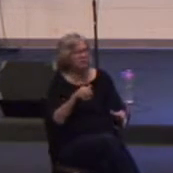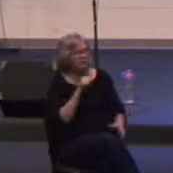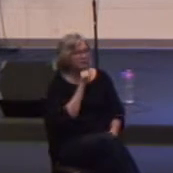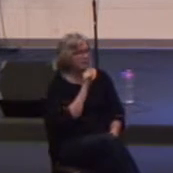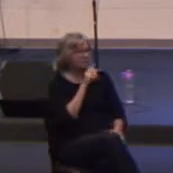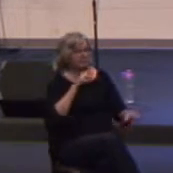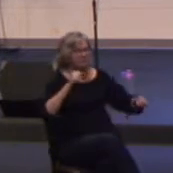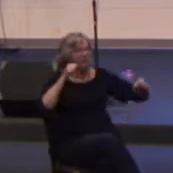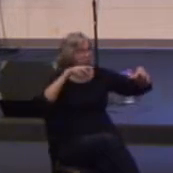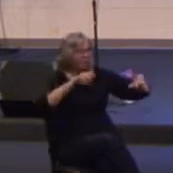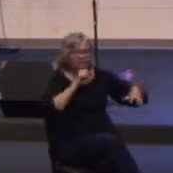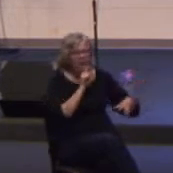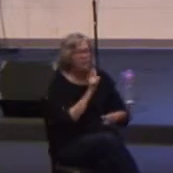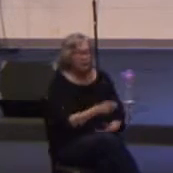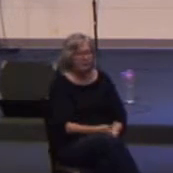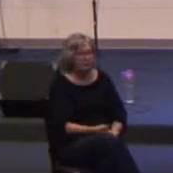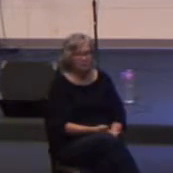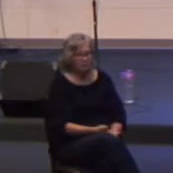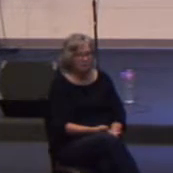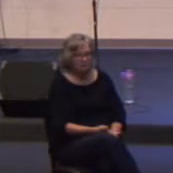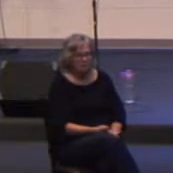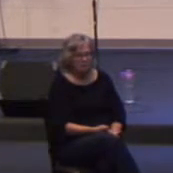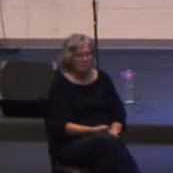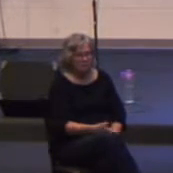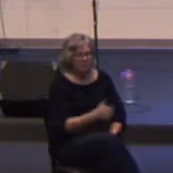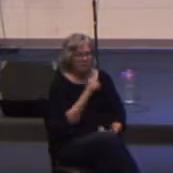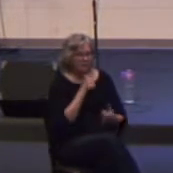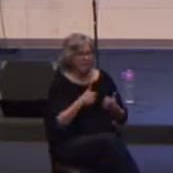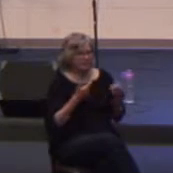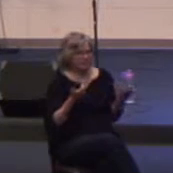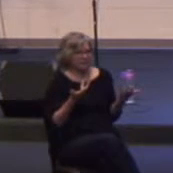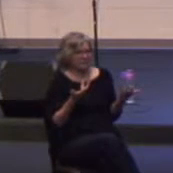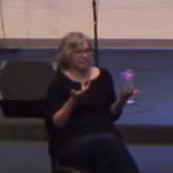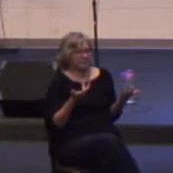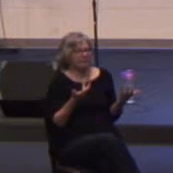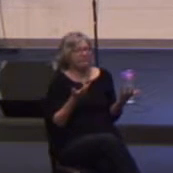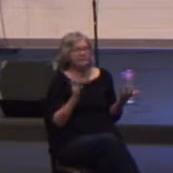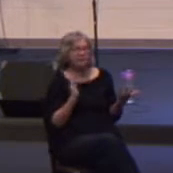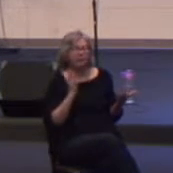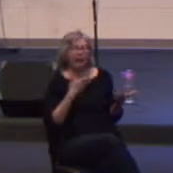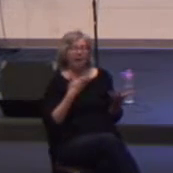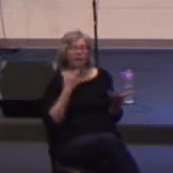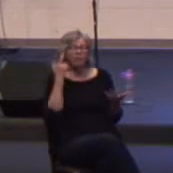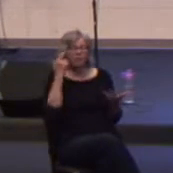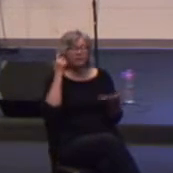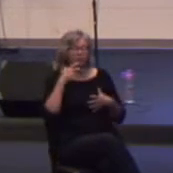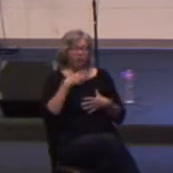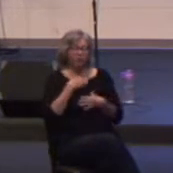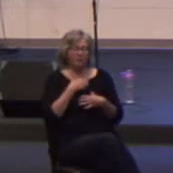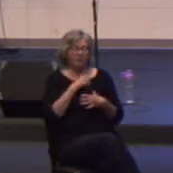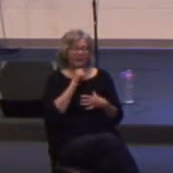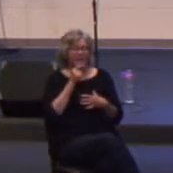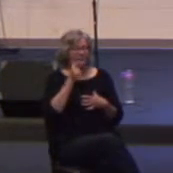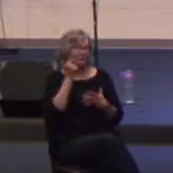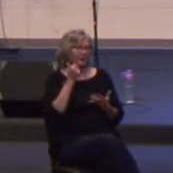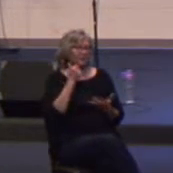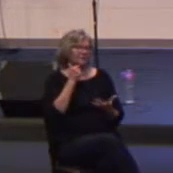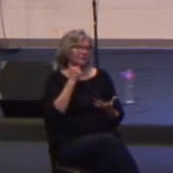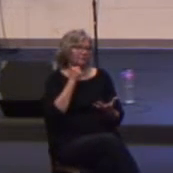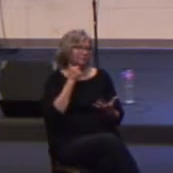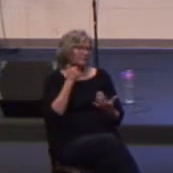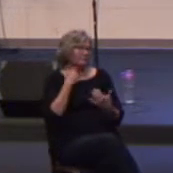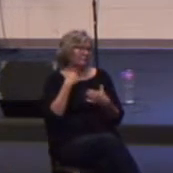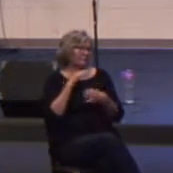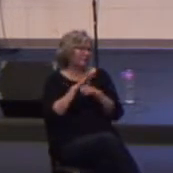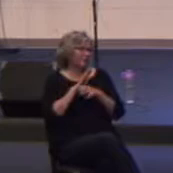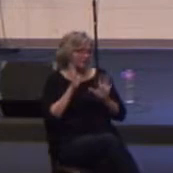real, and it doesn't exist. So the cause of grumbling is not whether or not we have enough. It's comparison. And here's the really challenging part,